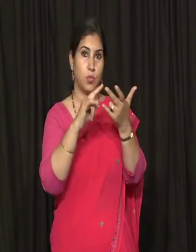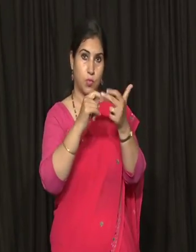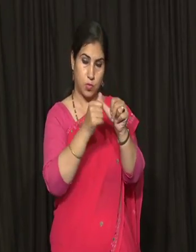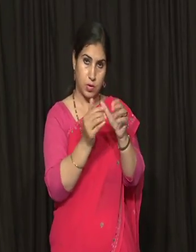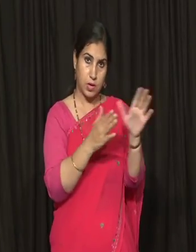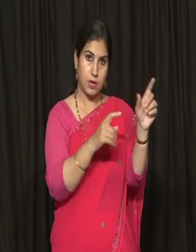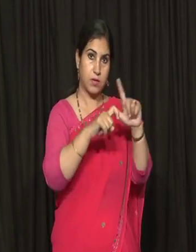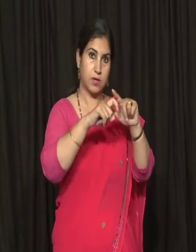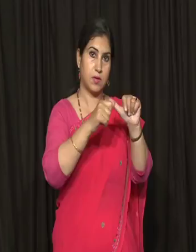William I.